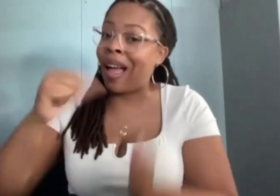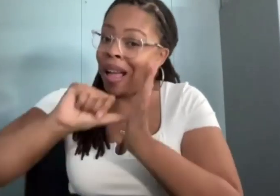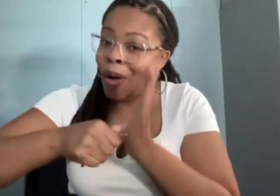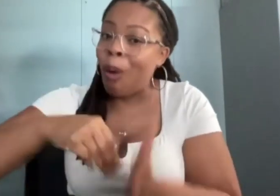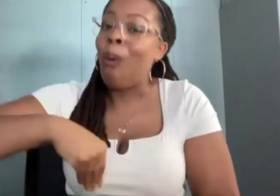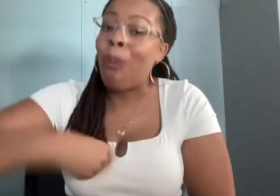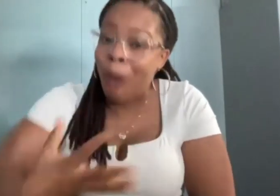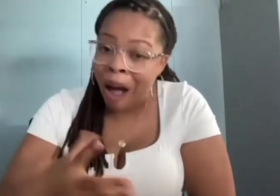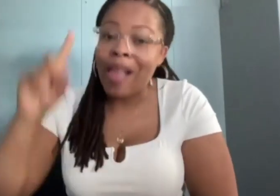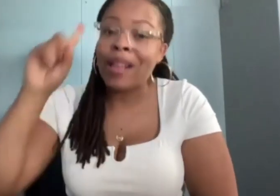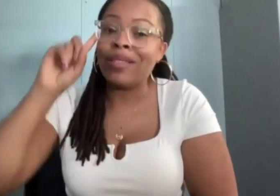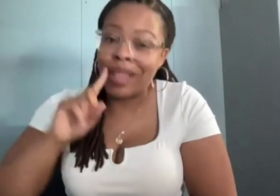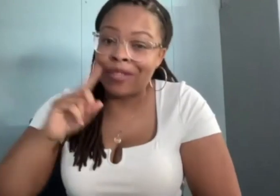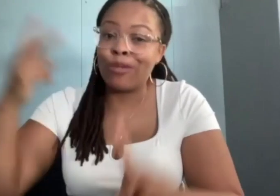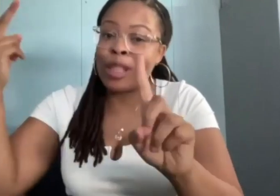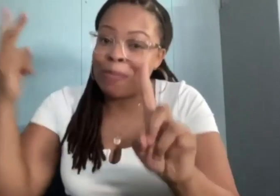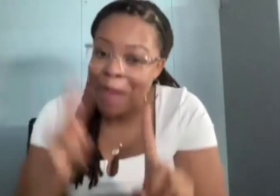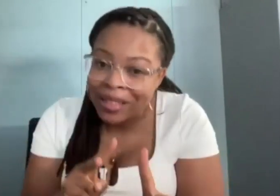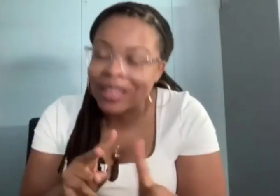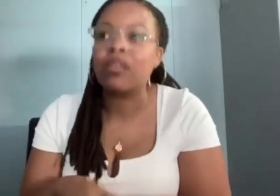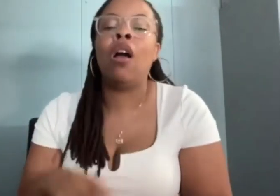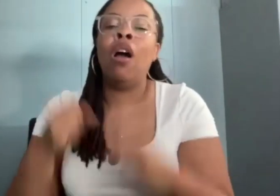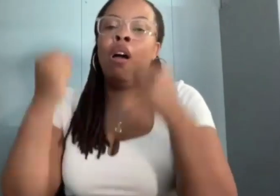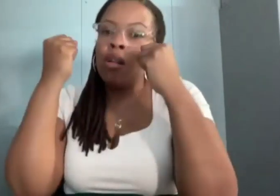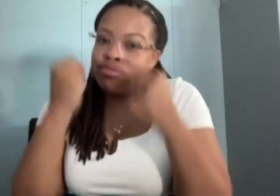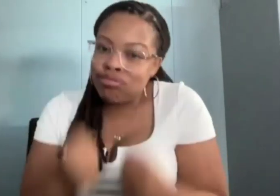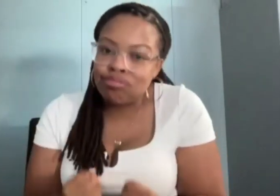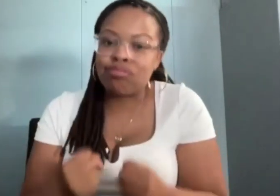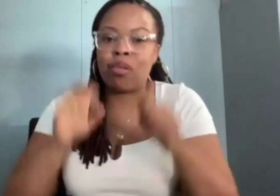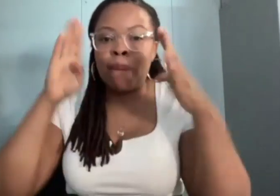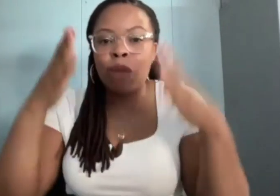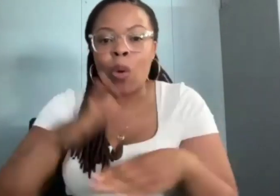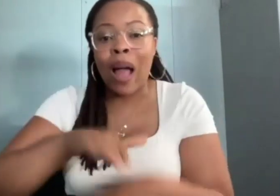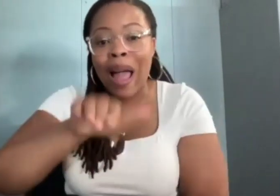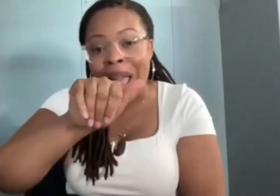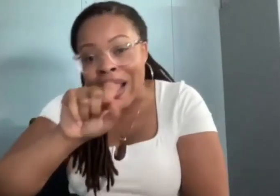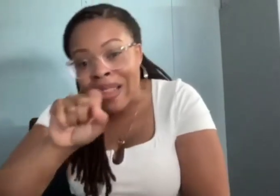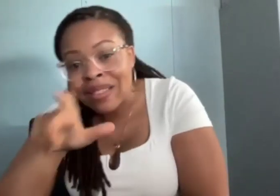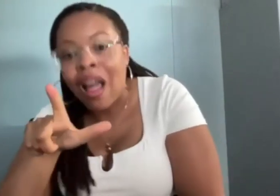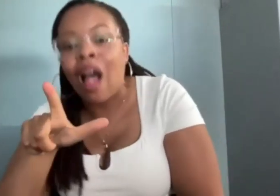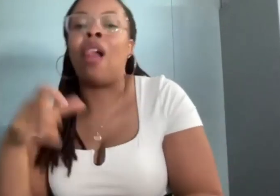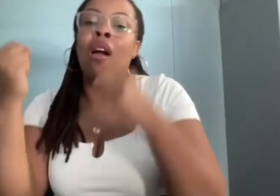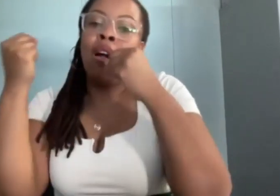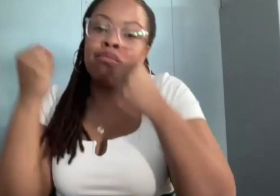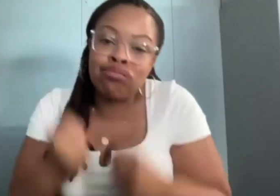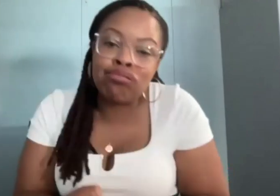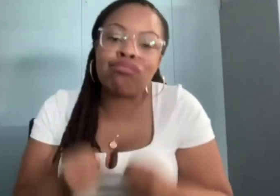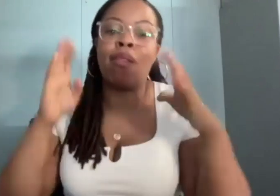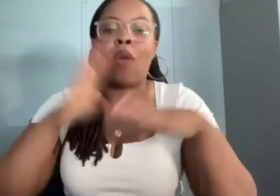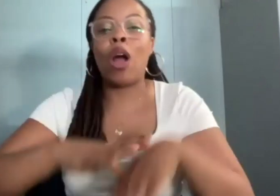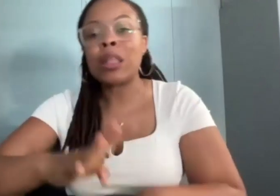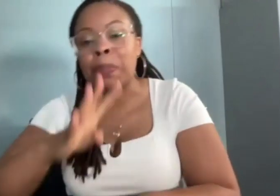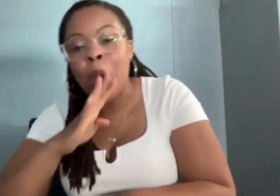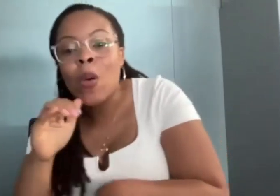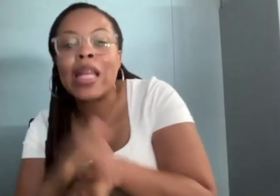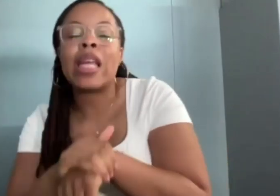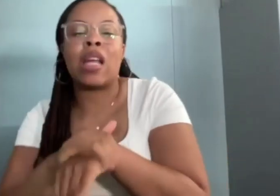a deaf perspective, it typically is a white deaf perspective. It's strongly focused on American Sign